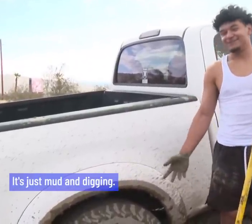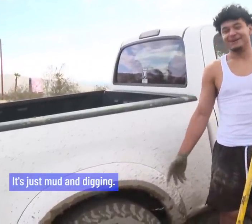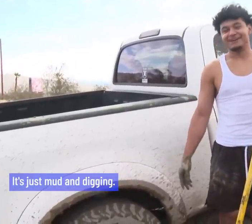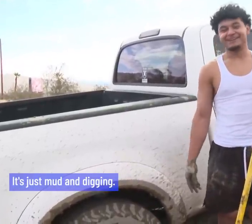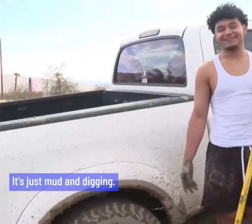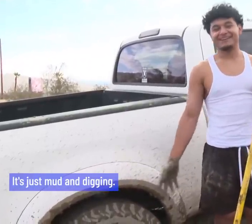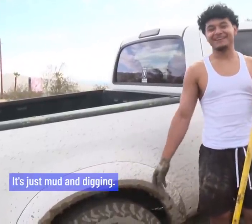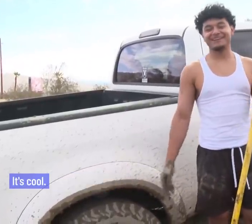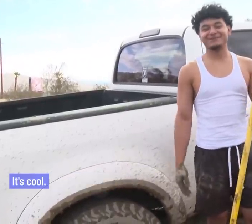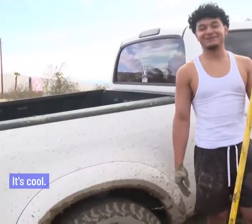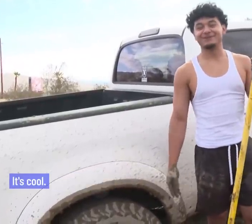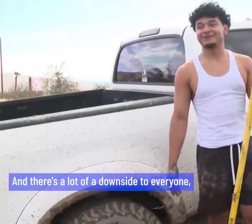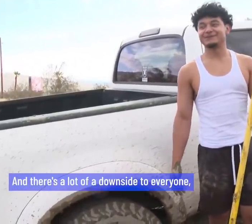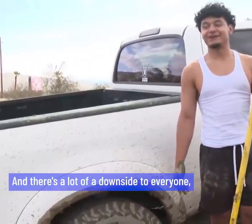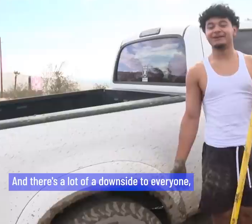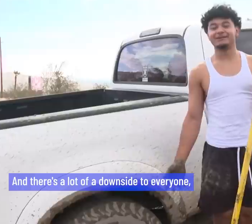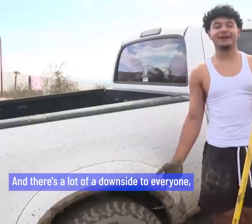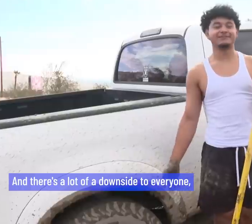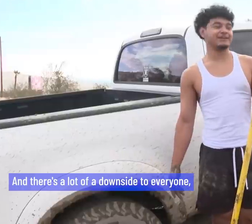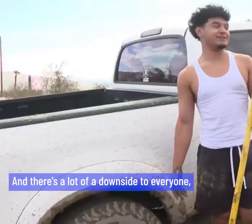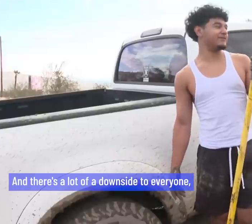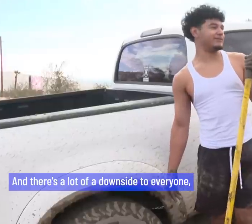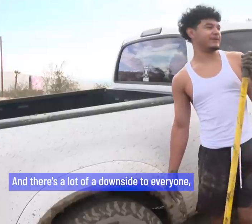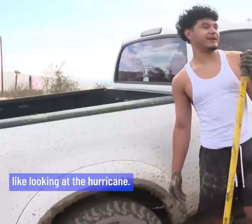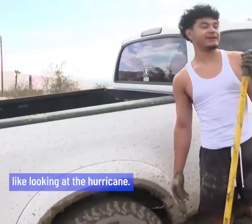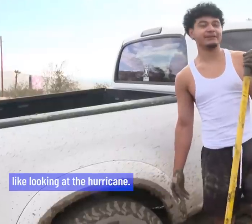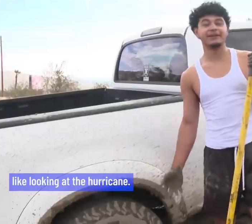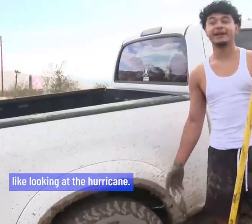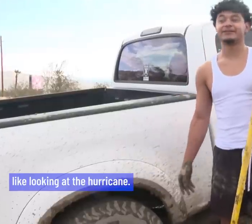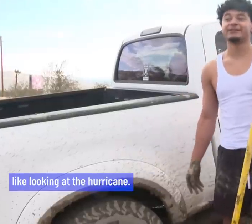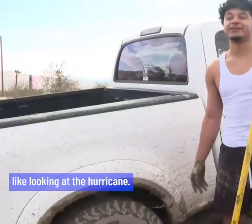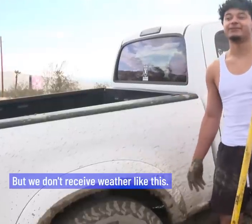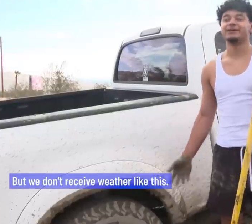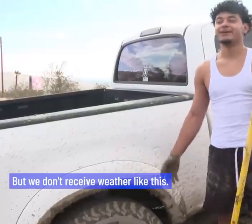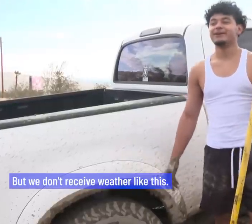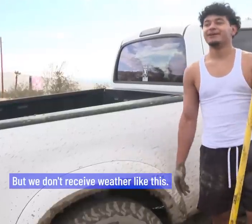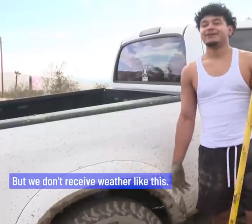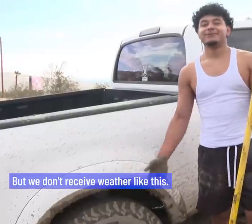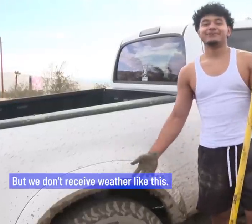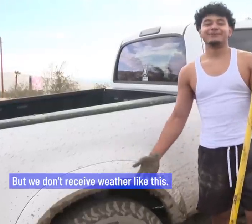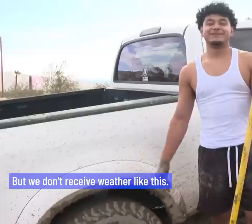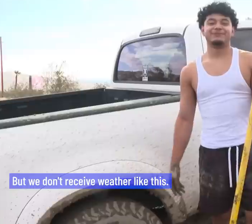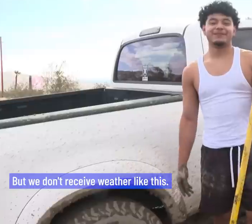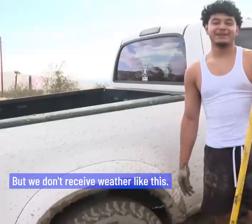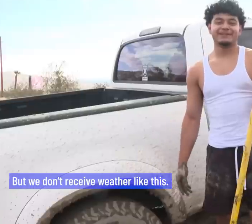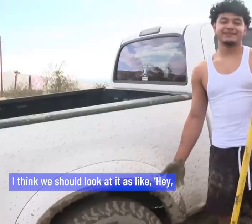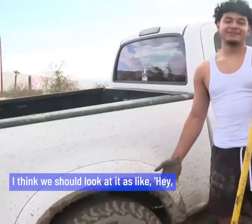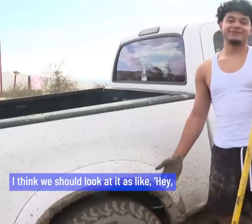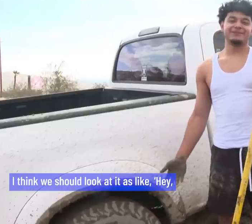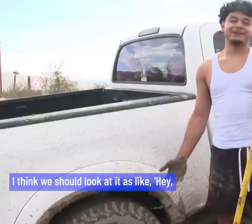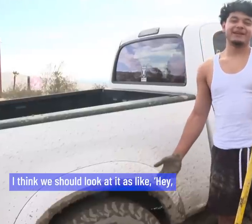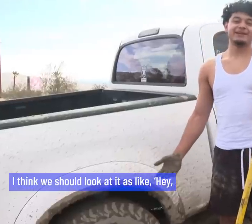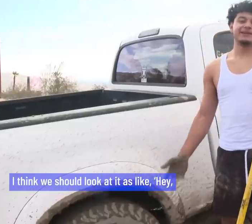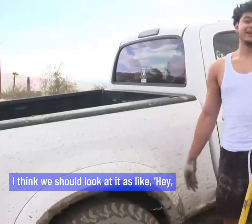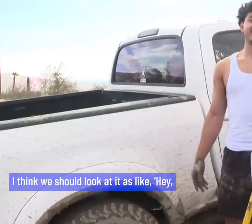It's just mud and digging. It's cool. There's a lot of downsides to everyone, like looking at the hurricane, but. We don't receive weather like this. I think